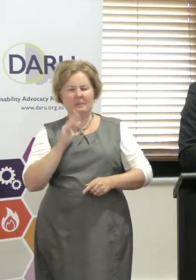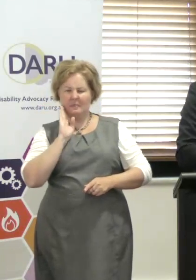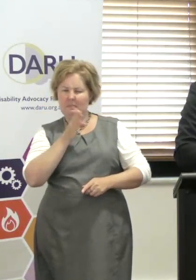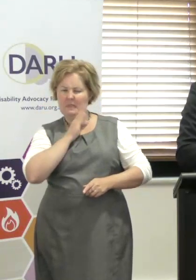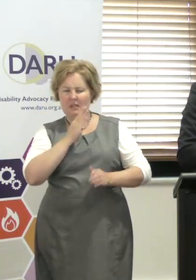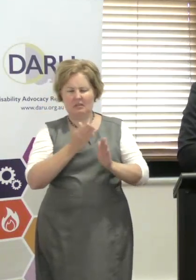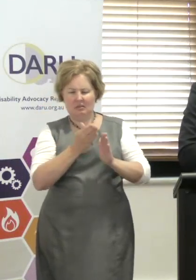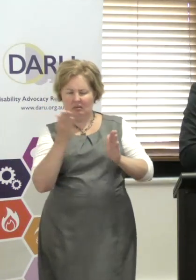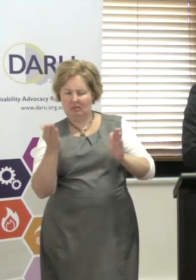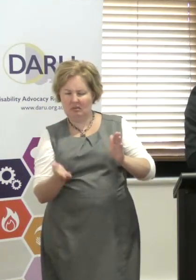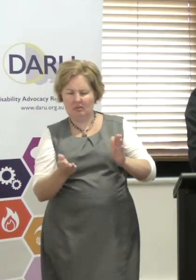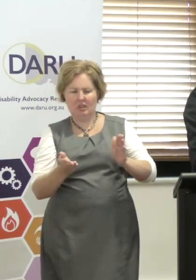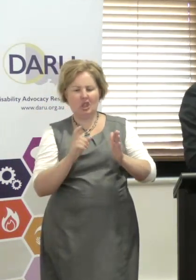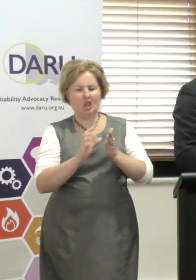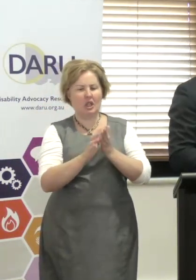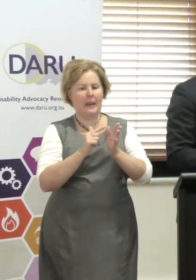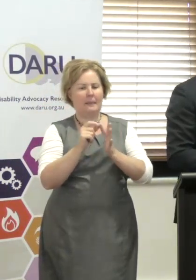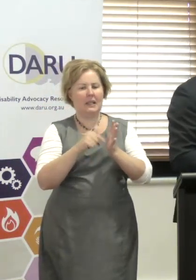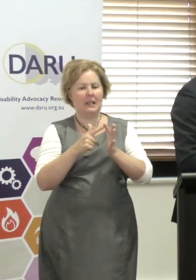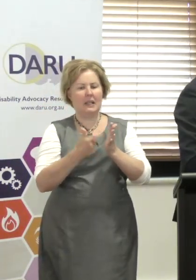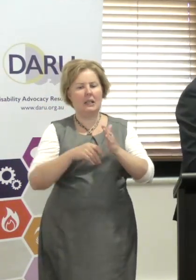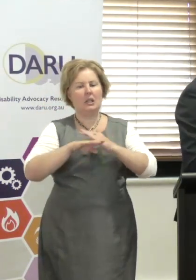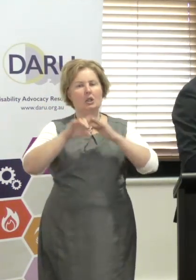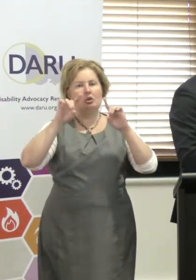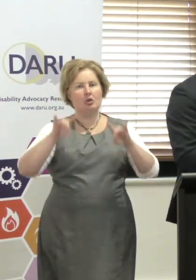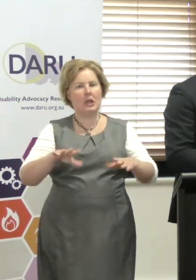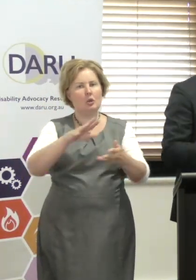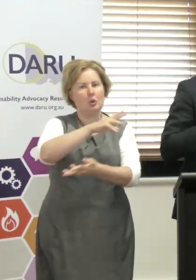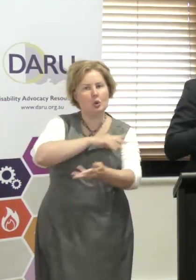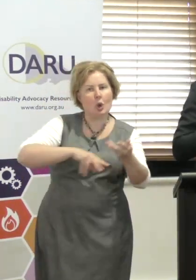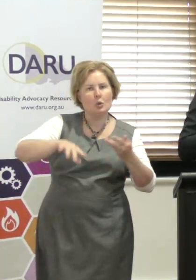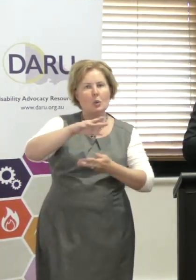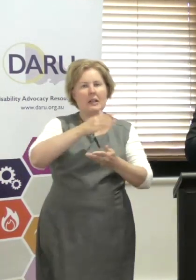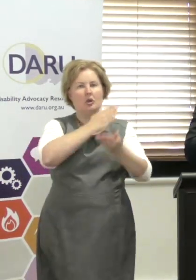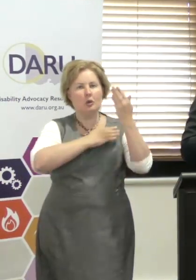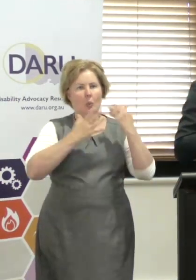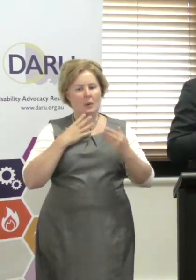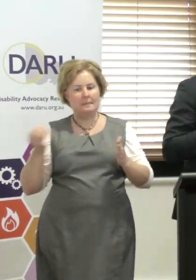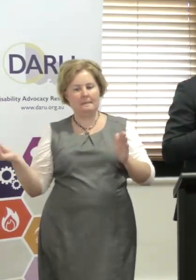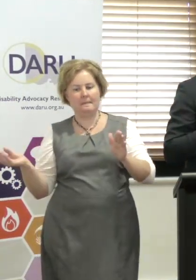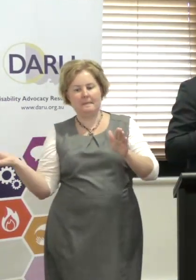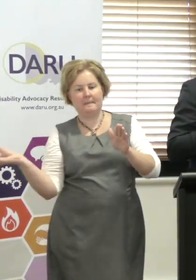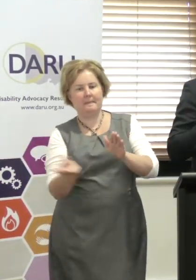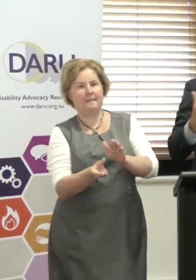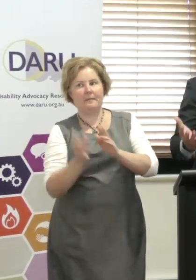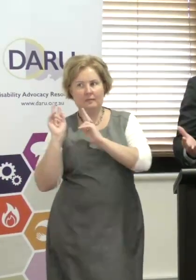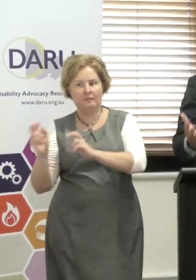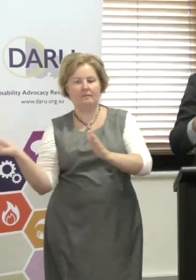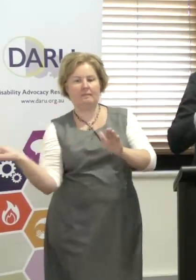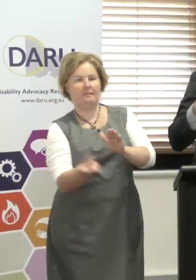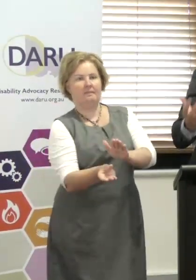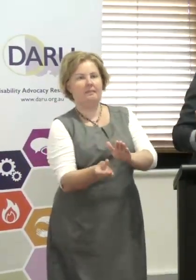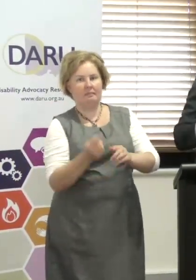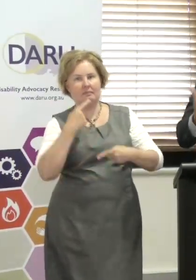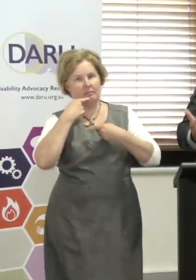history that we wanted to piece together. How did we do it? Okay, so I'm policy guy, so I spend a lot of my time in Canberra.